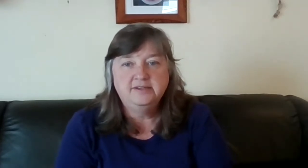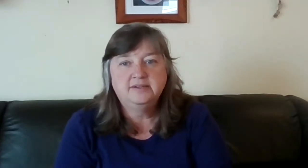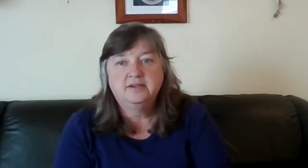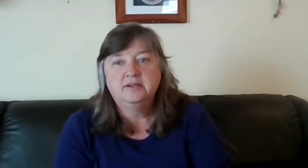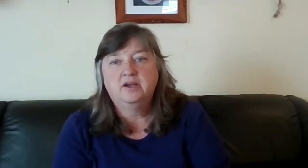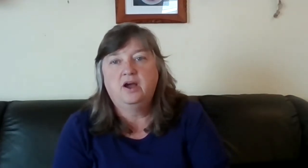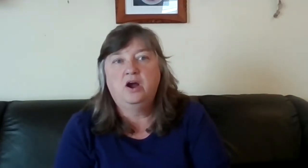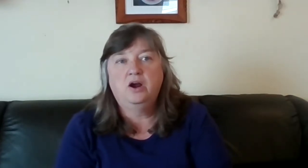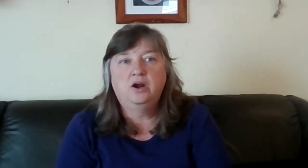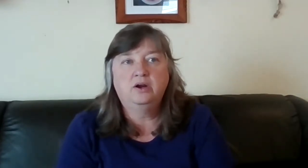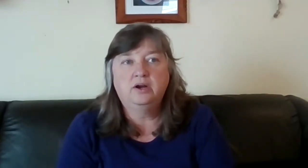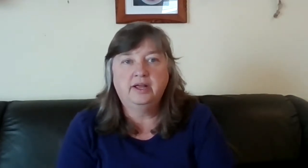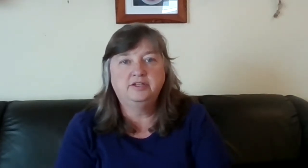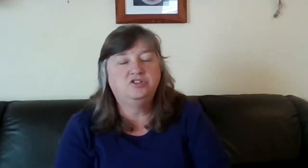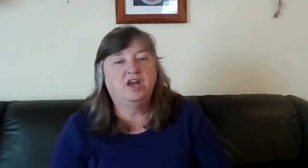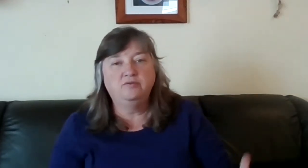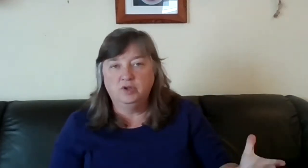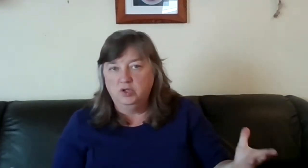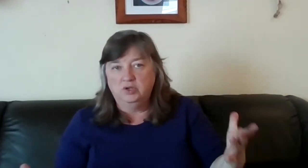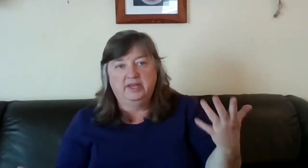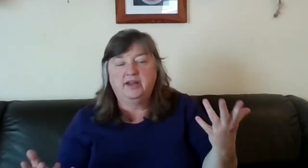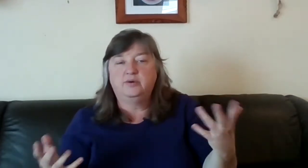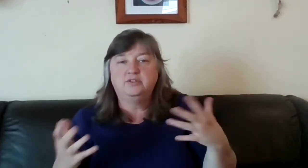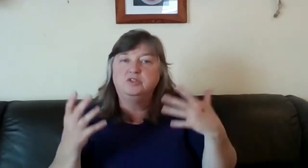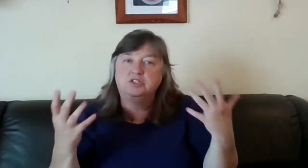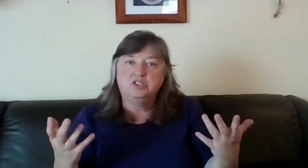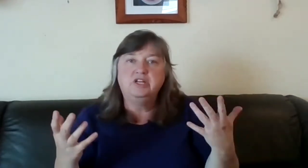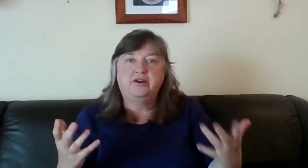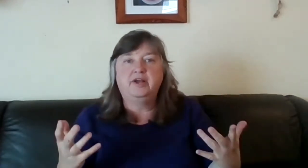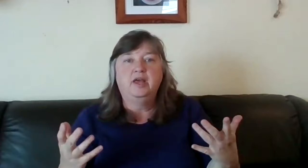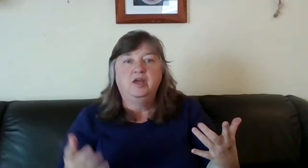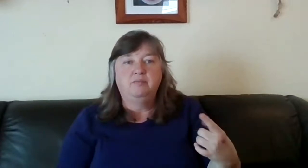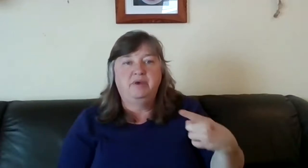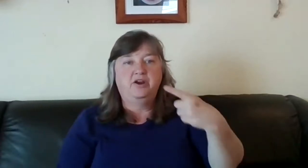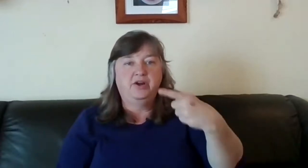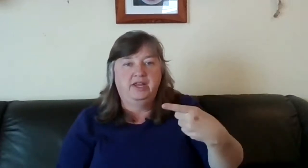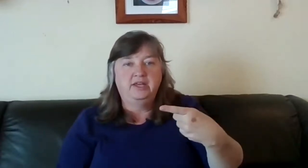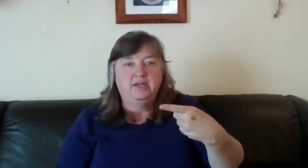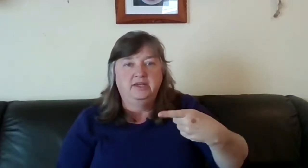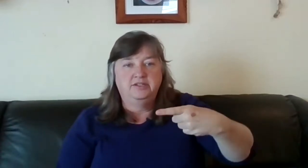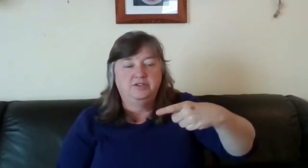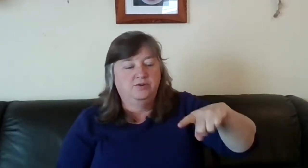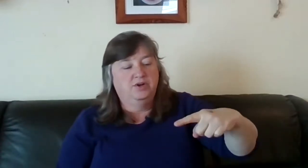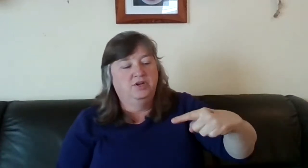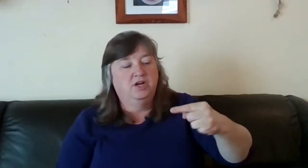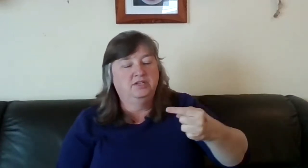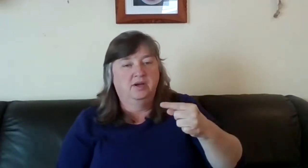Berries are a general category, so just a generic berry is your